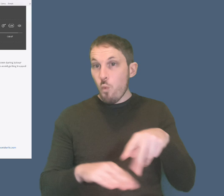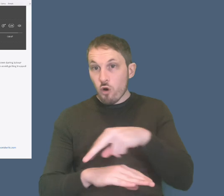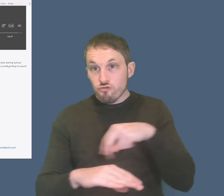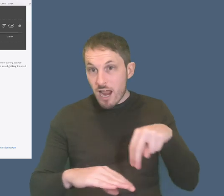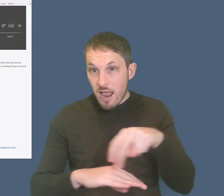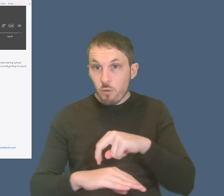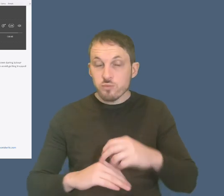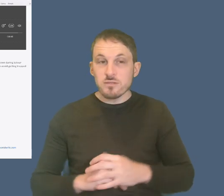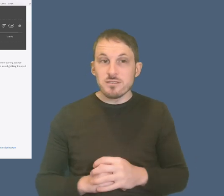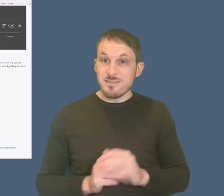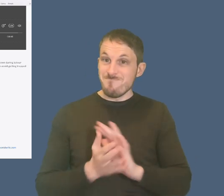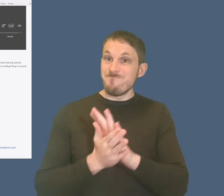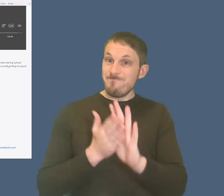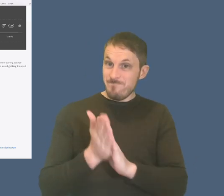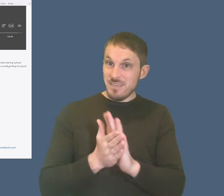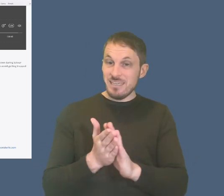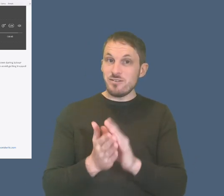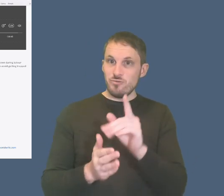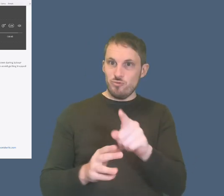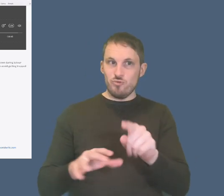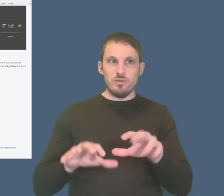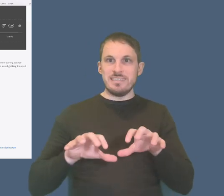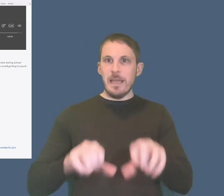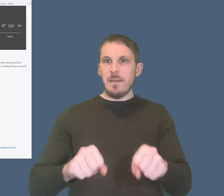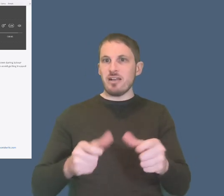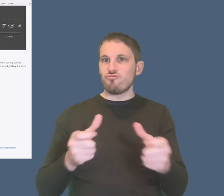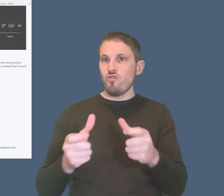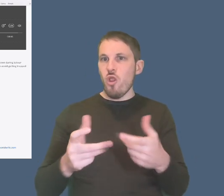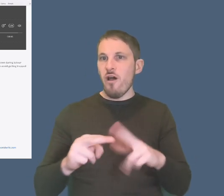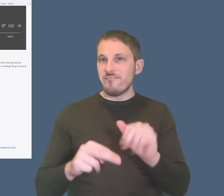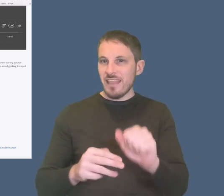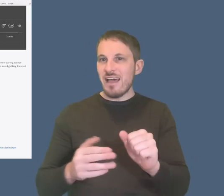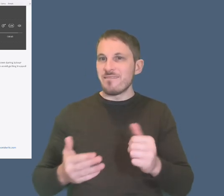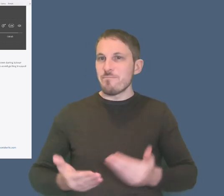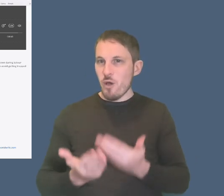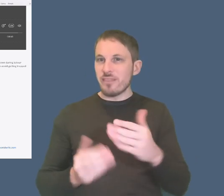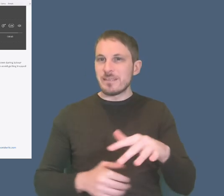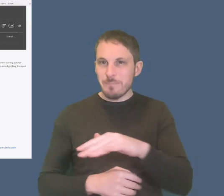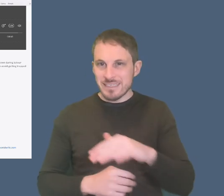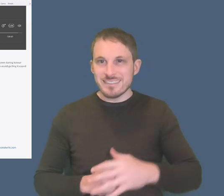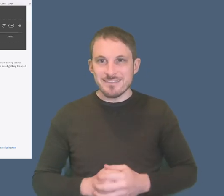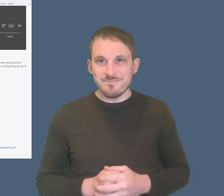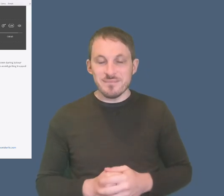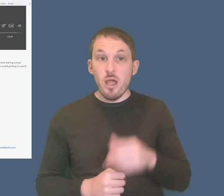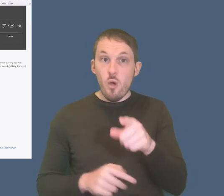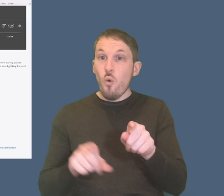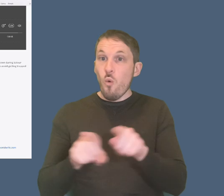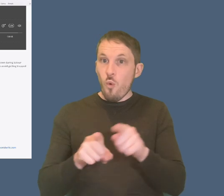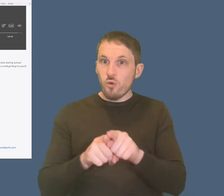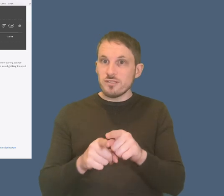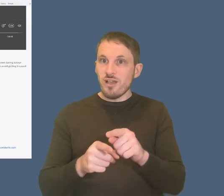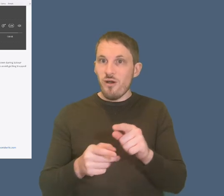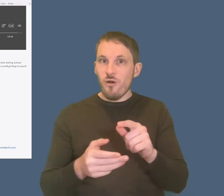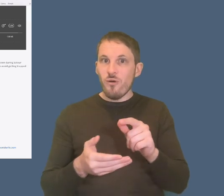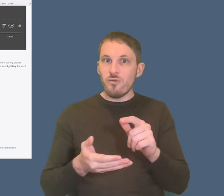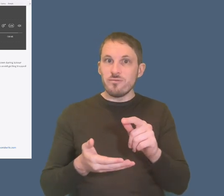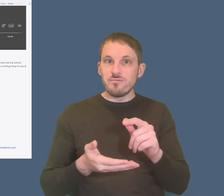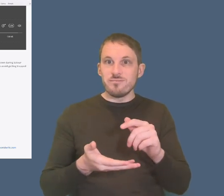And this means that you are taking back control of the birth space in this way. And this also removes the power that the bed and your